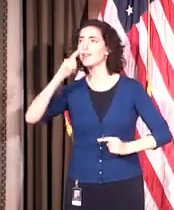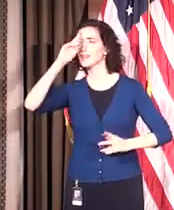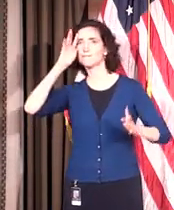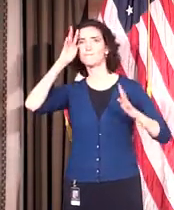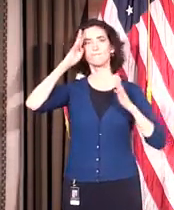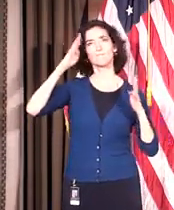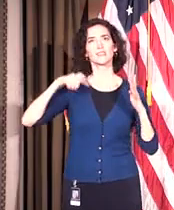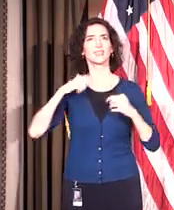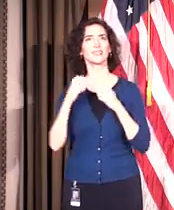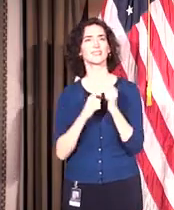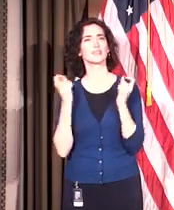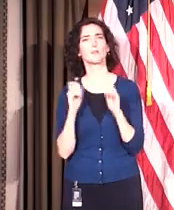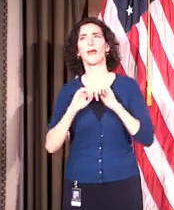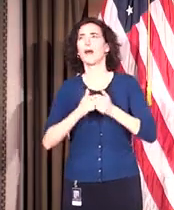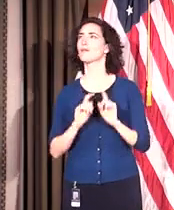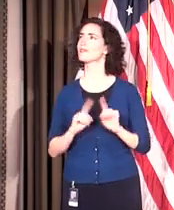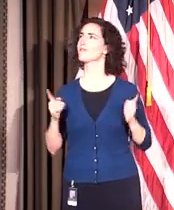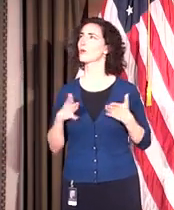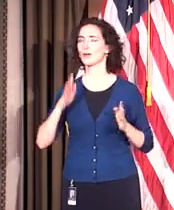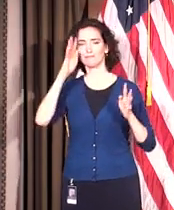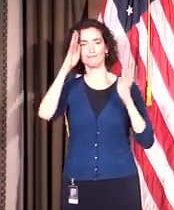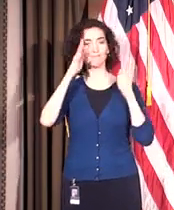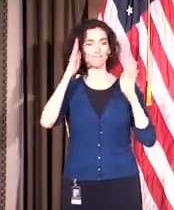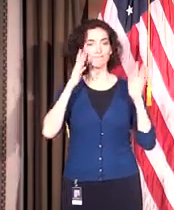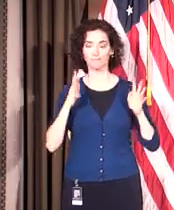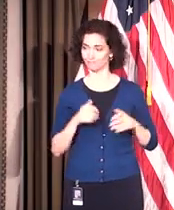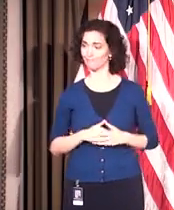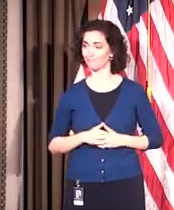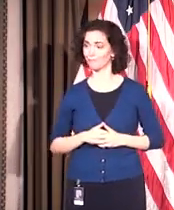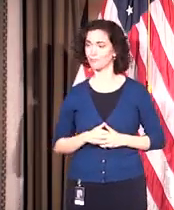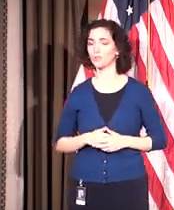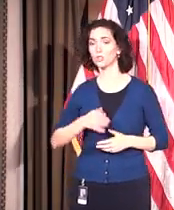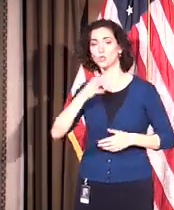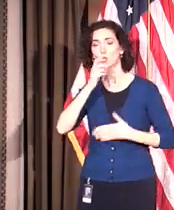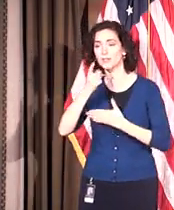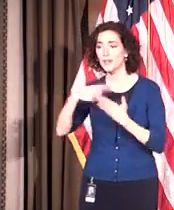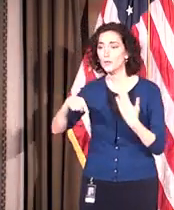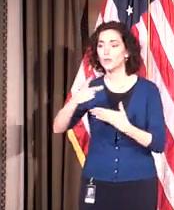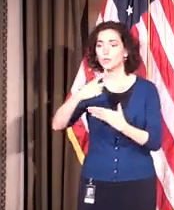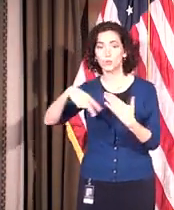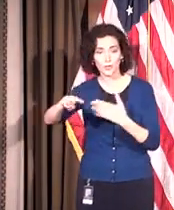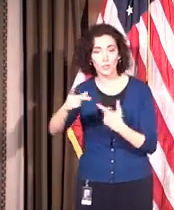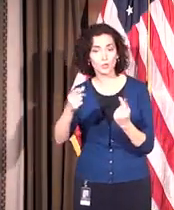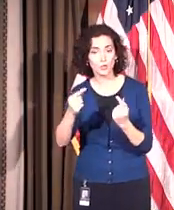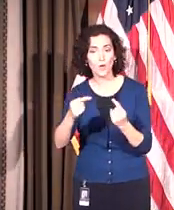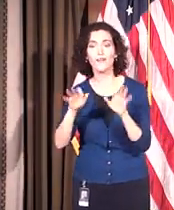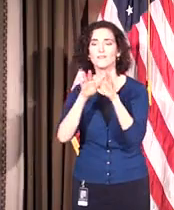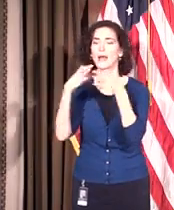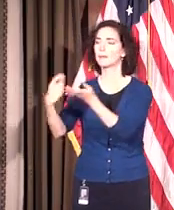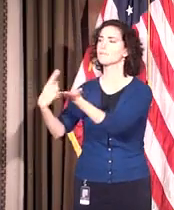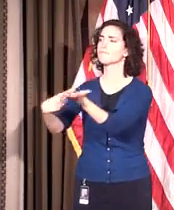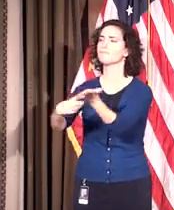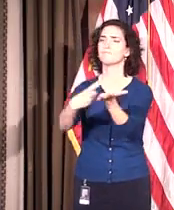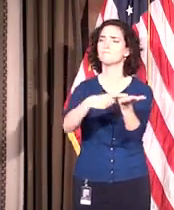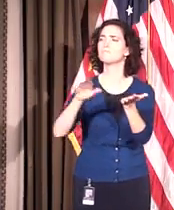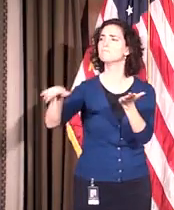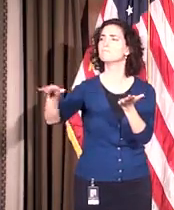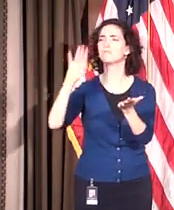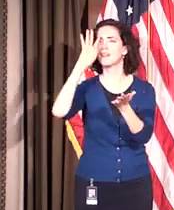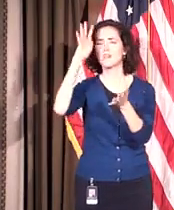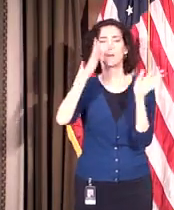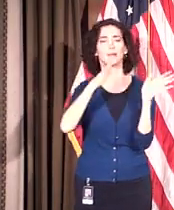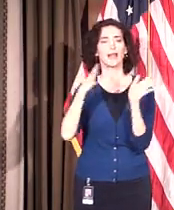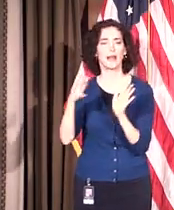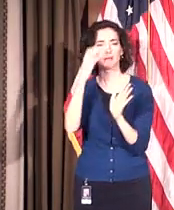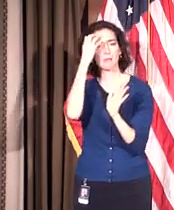celebrate. Over the coming week, I really encourage you to talk to your family, come up with a plan that is safe and